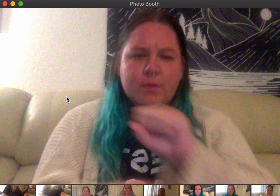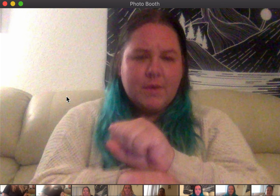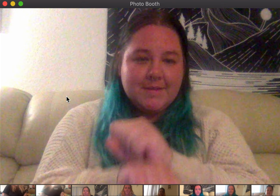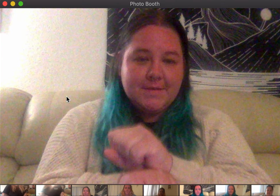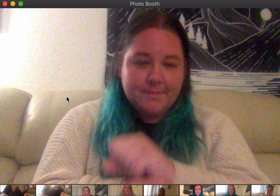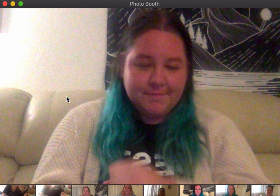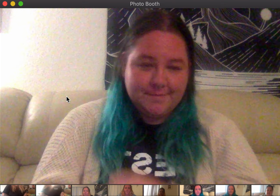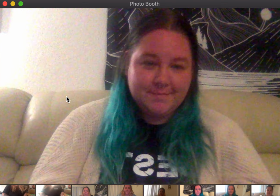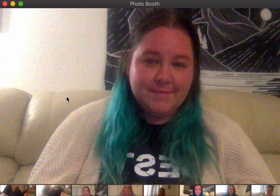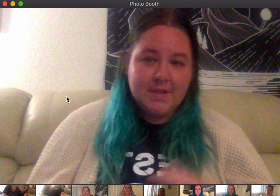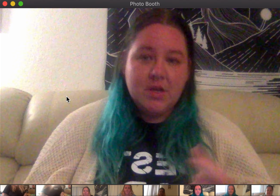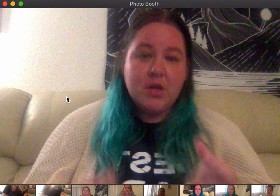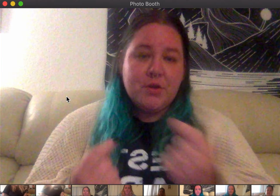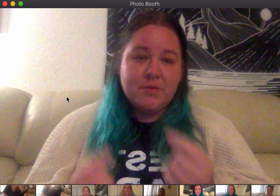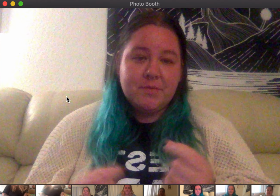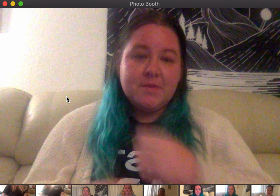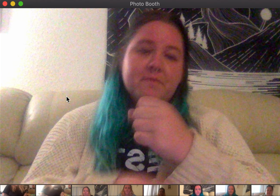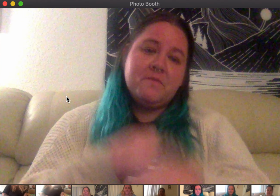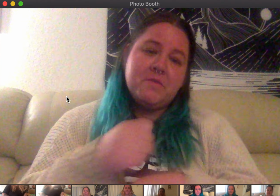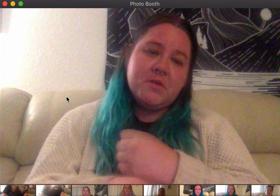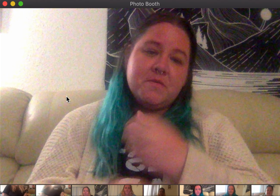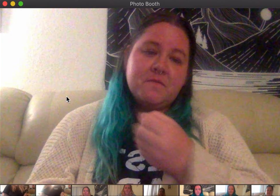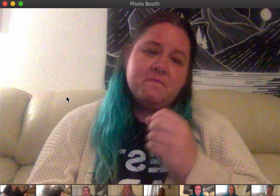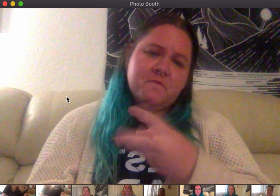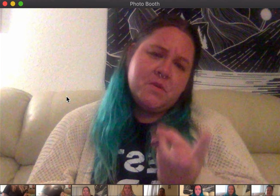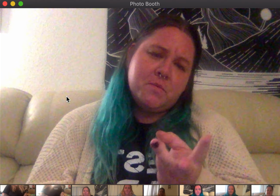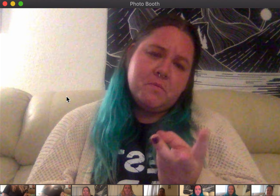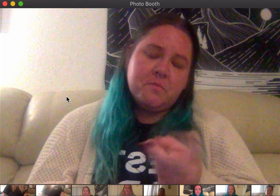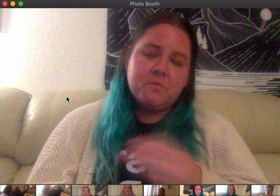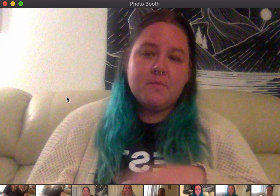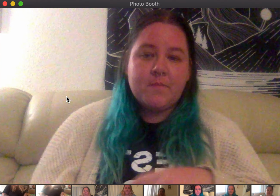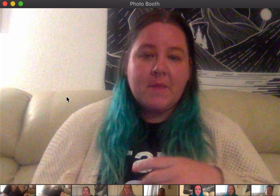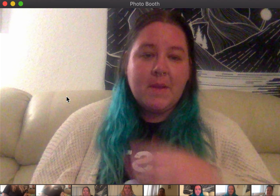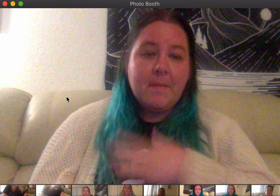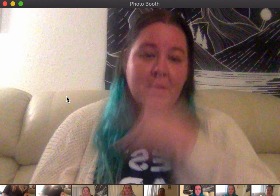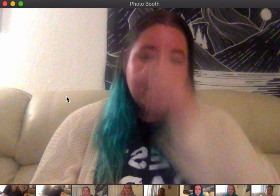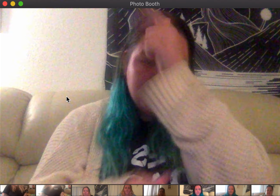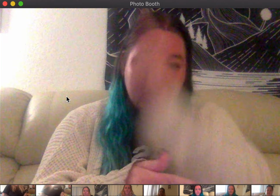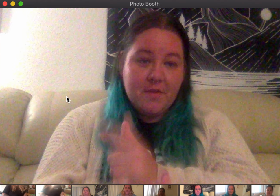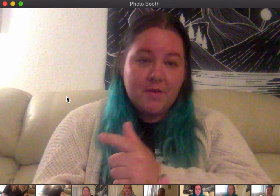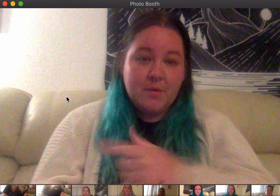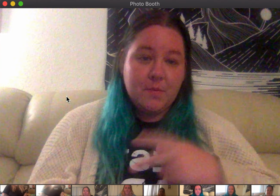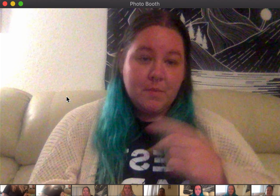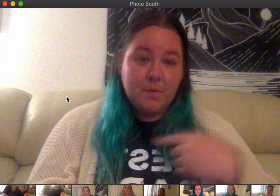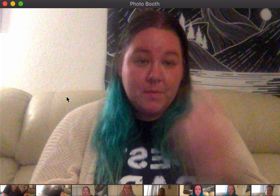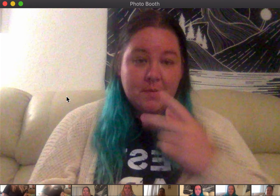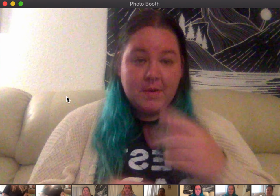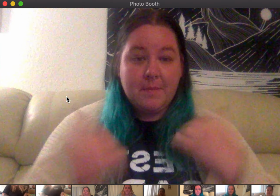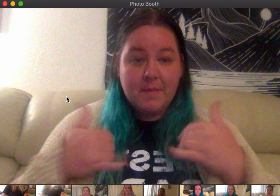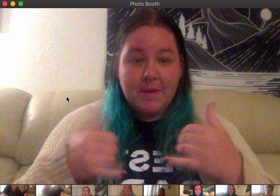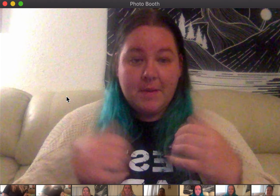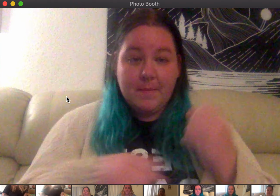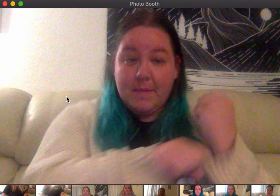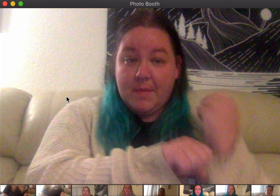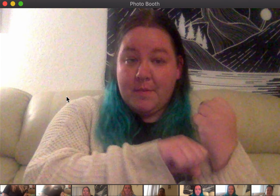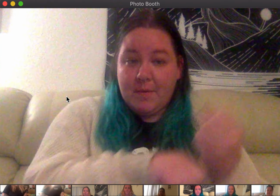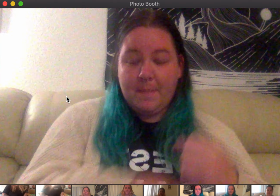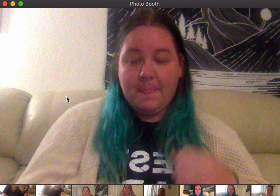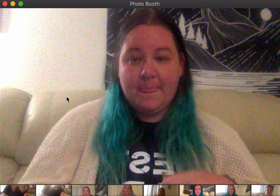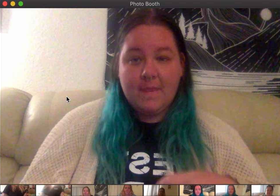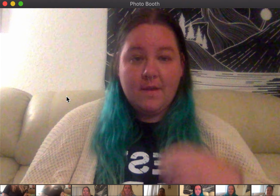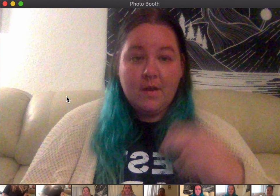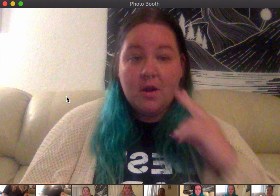that for a few years, and then we played baseball, my brother and I. And our uncle was our coach. So a lot of times after practice, we